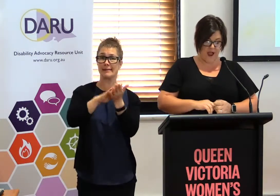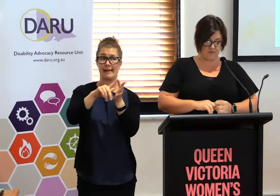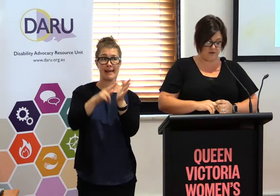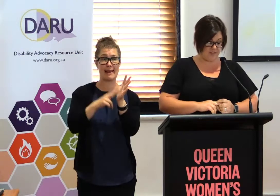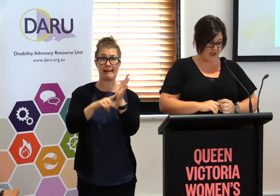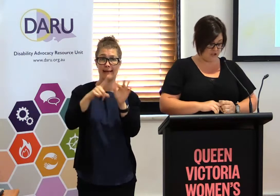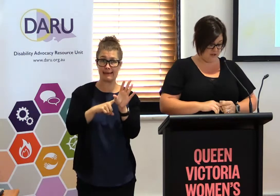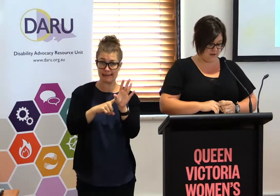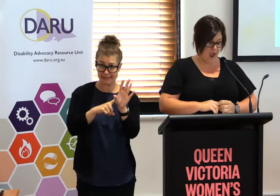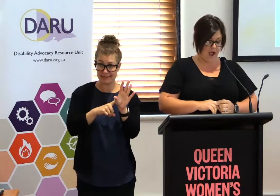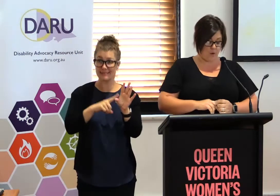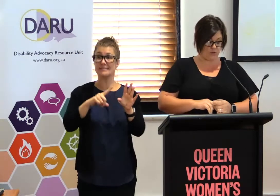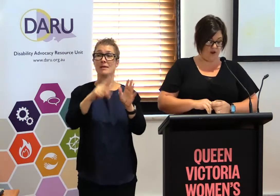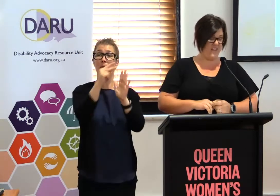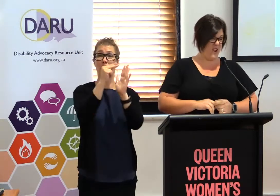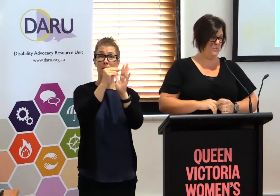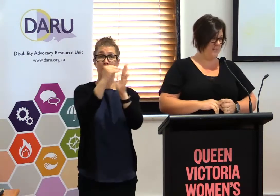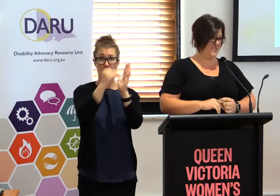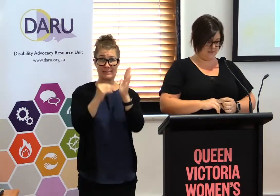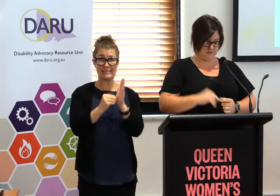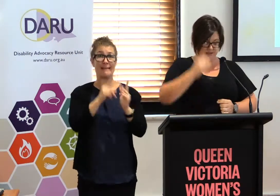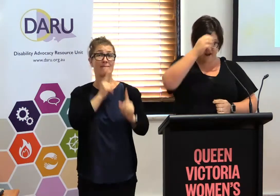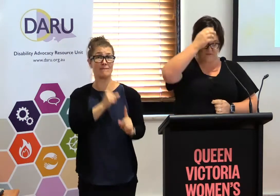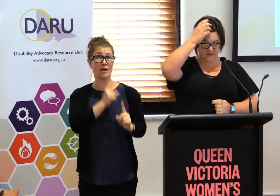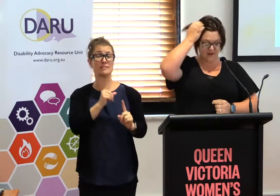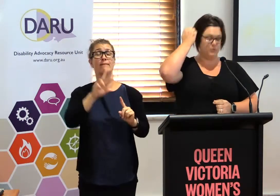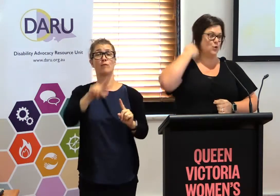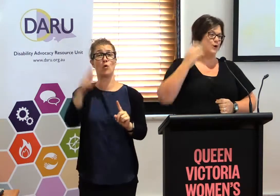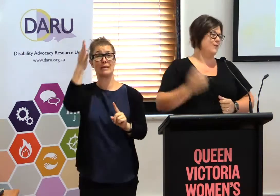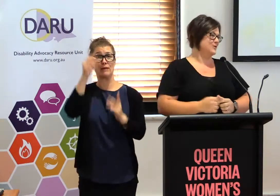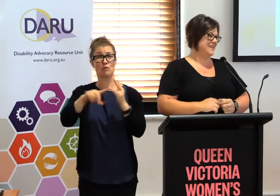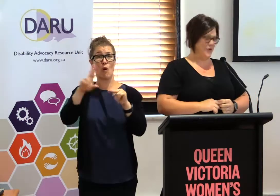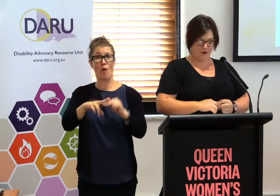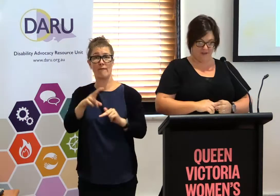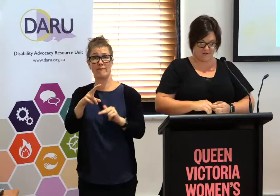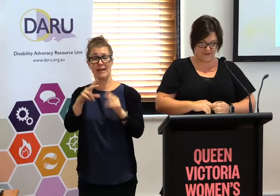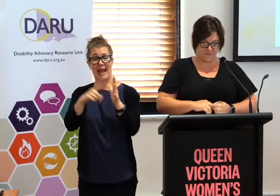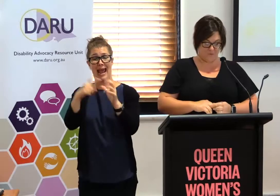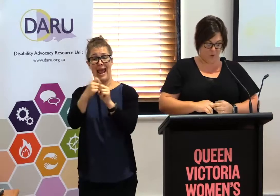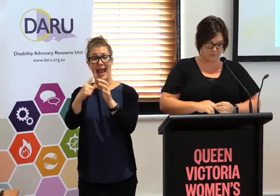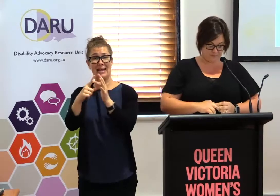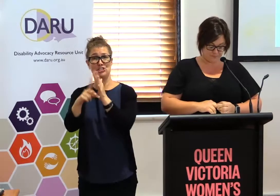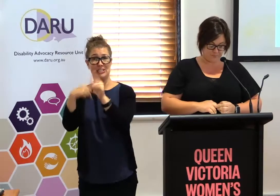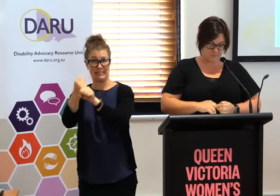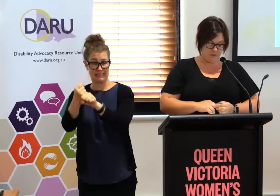for the Council of the Aging and also a very prominent disability advocate, and I'm sure you've all seen her around here